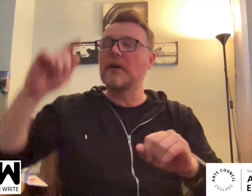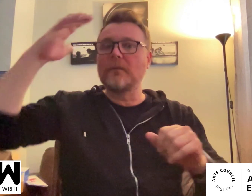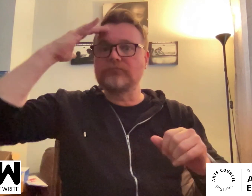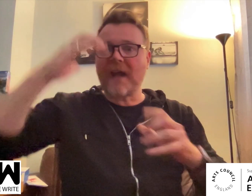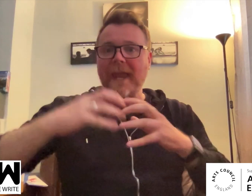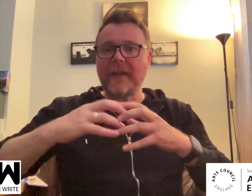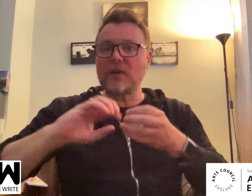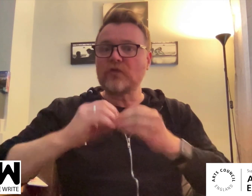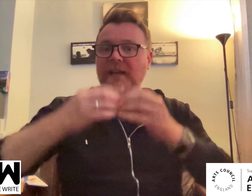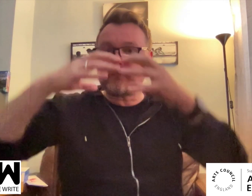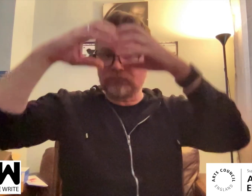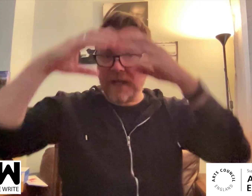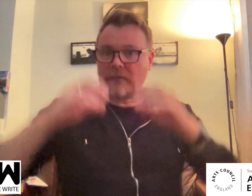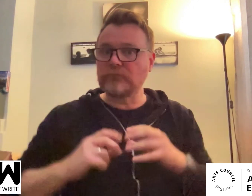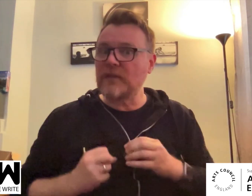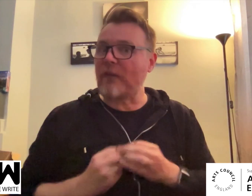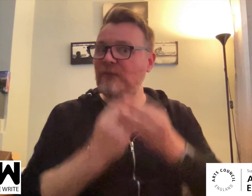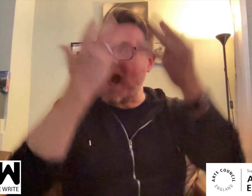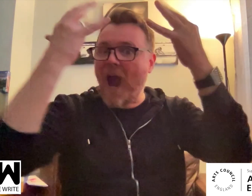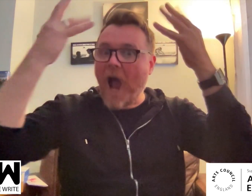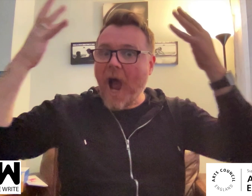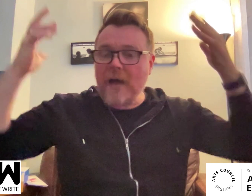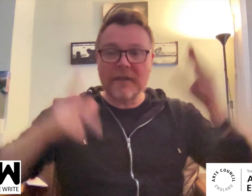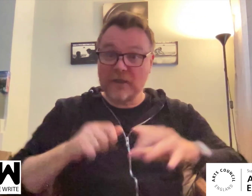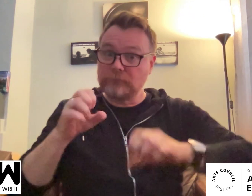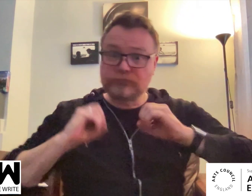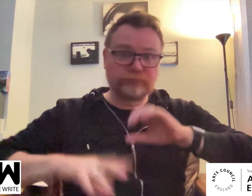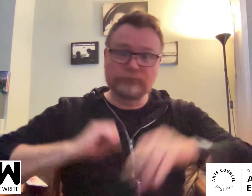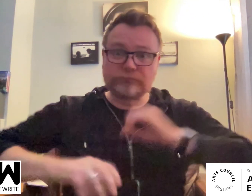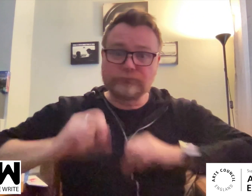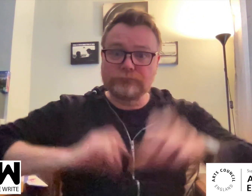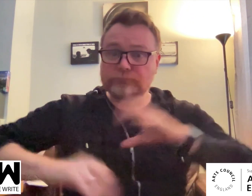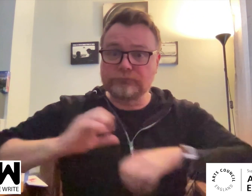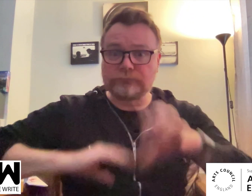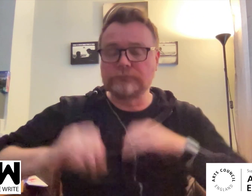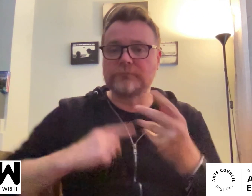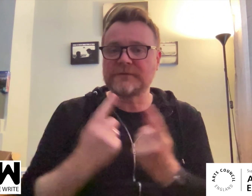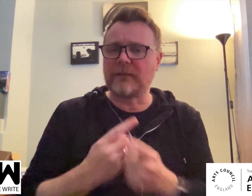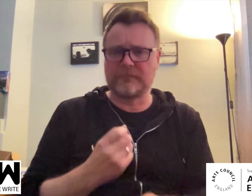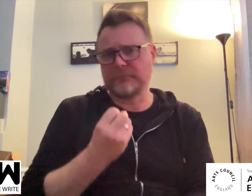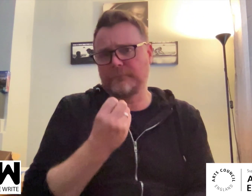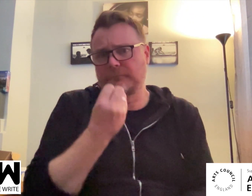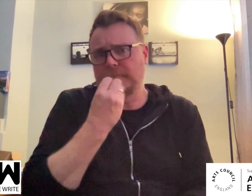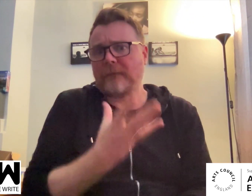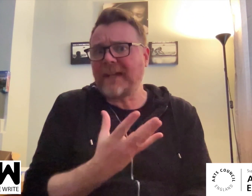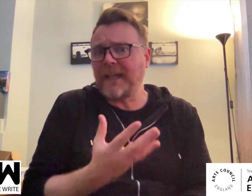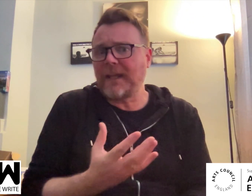your brain is in full creative mode and you're just pumping out your work. And it's a beautiful feeling